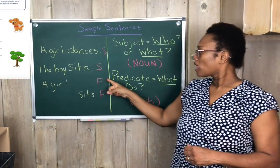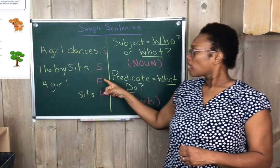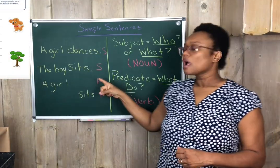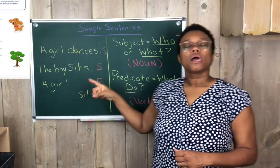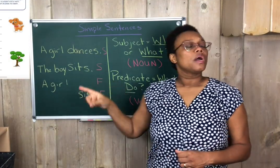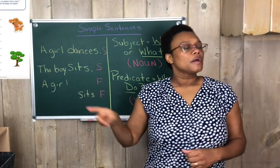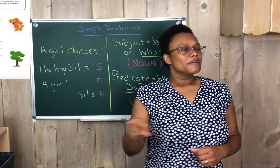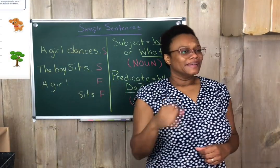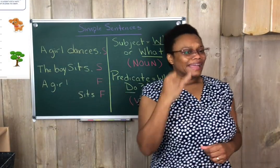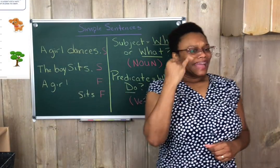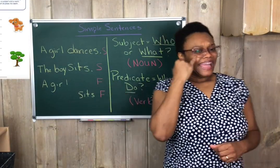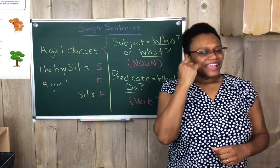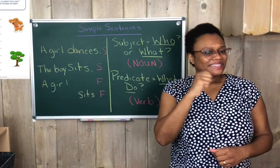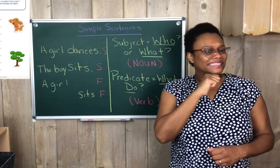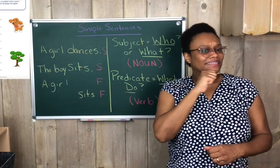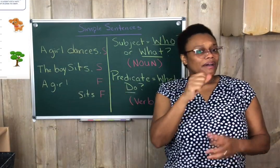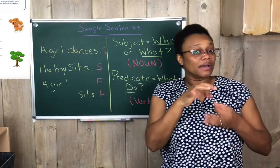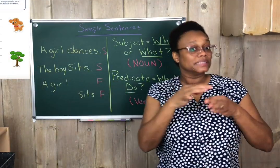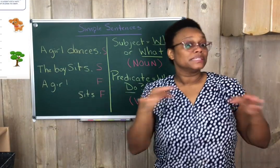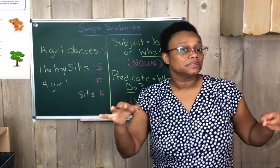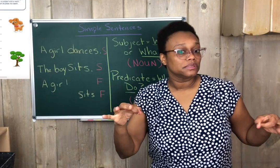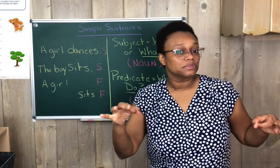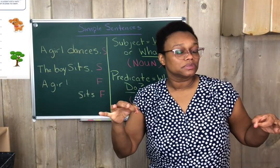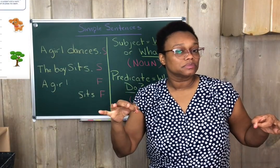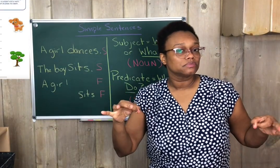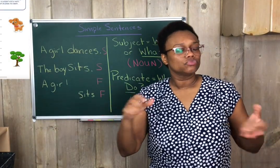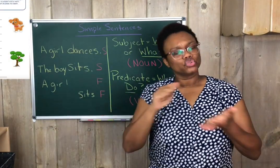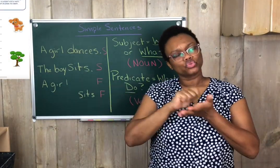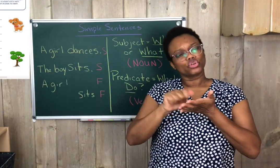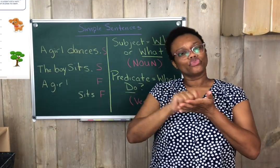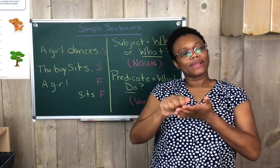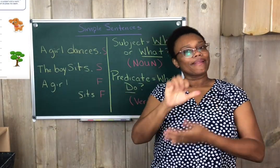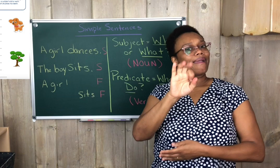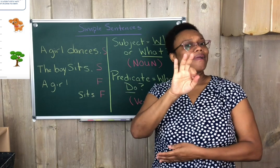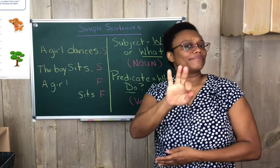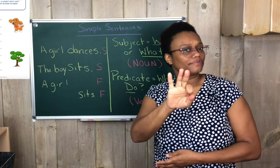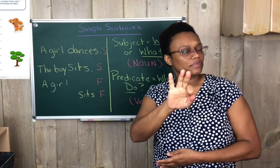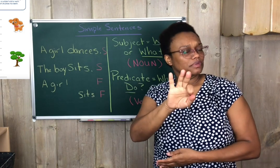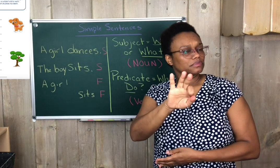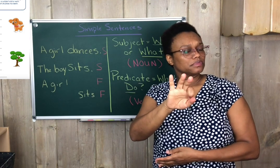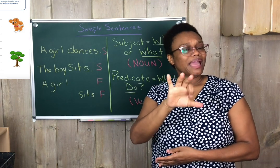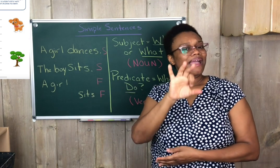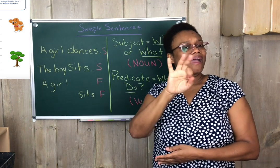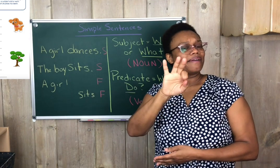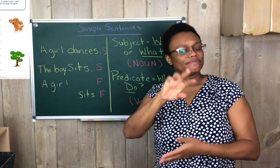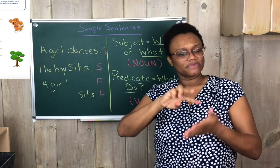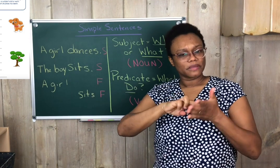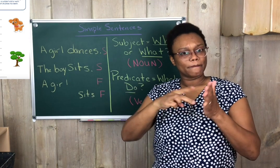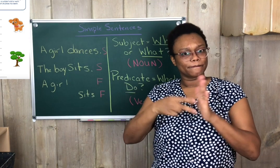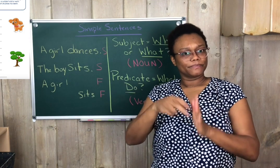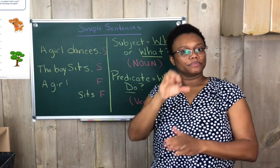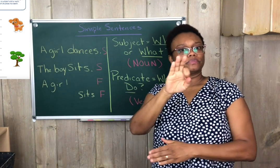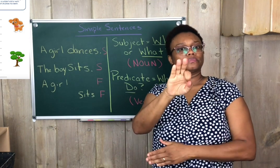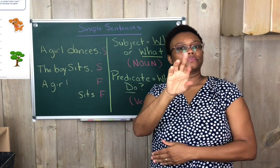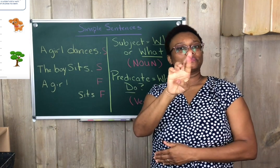so if I go back to a girl, that's not a sentence. So I would write